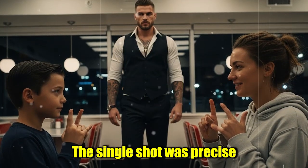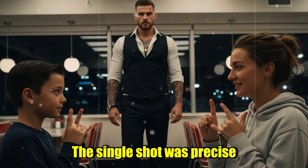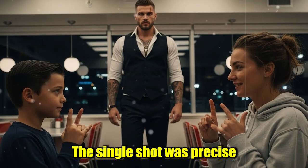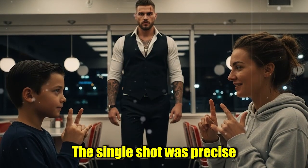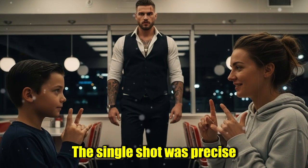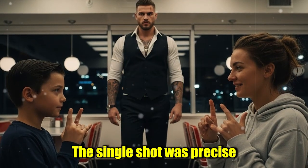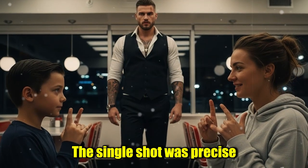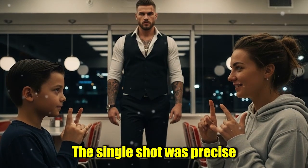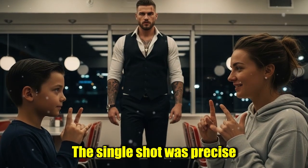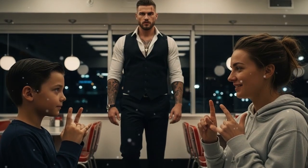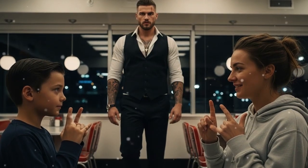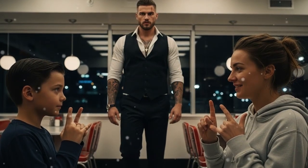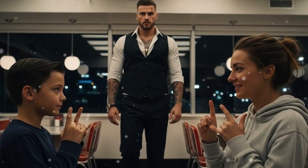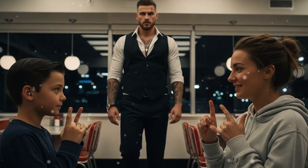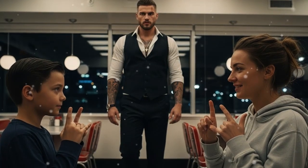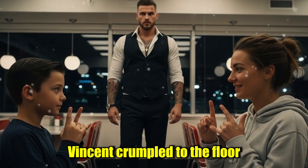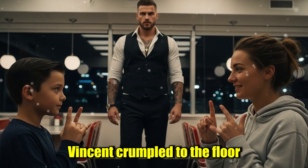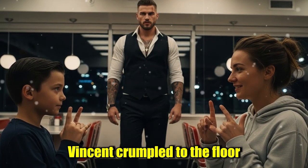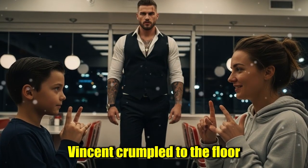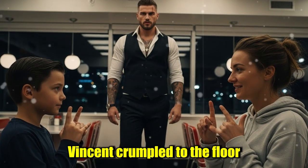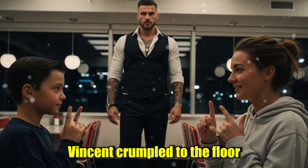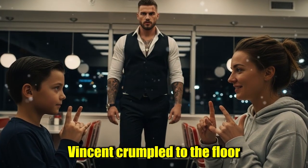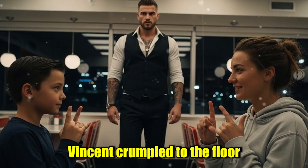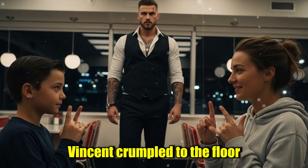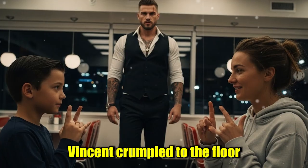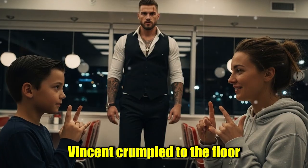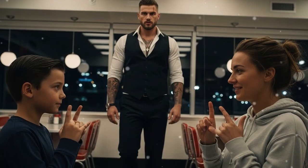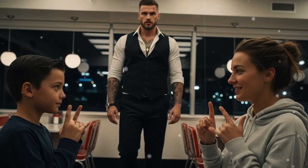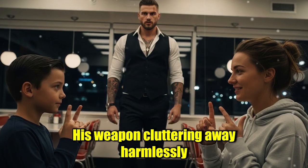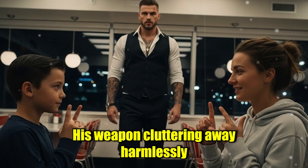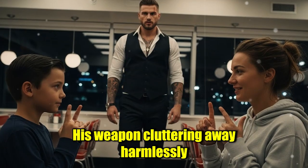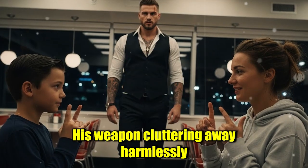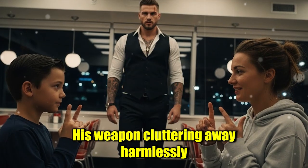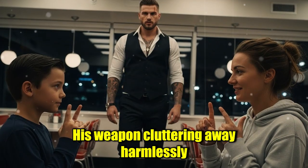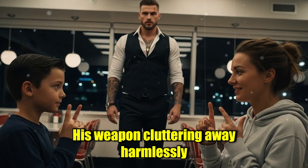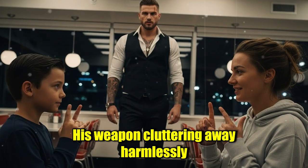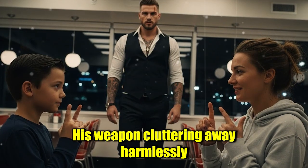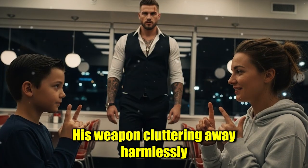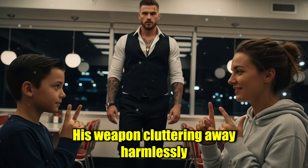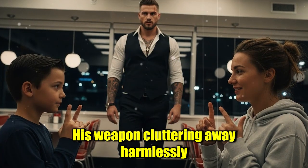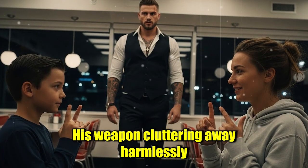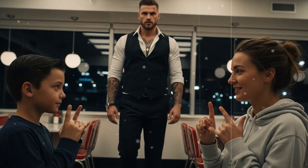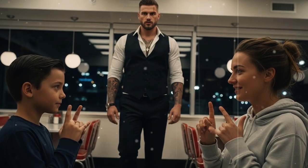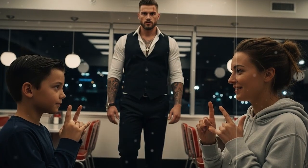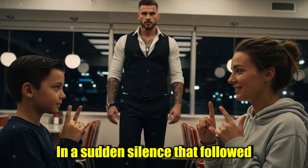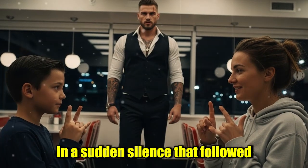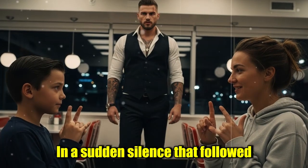single shot was precise, final. Vincent crumpled to the floor, his weapon clattering away harmlessly. In the